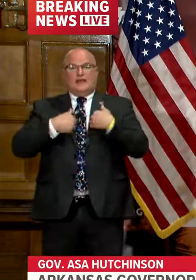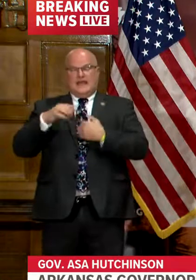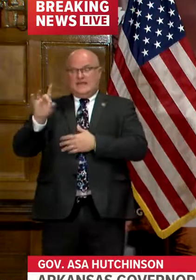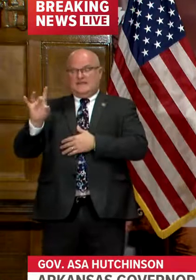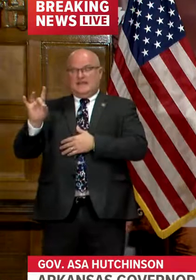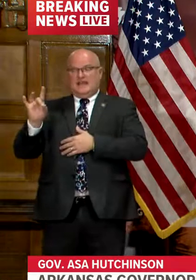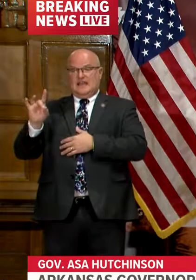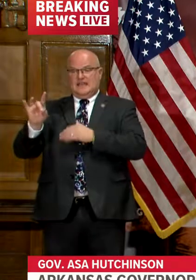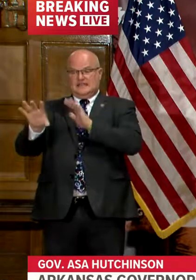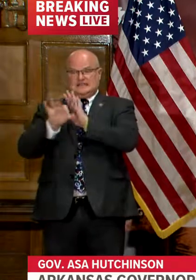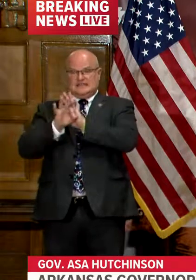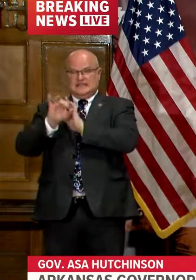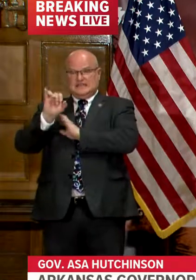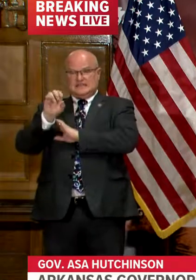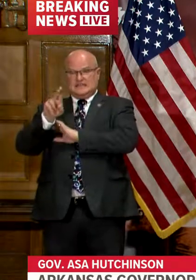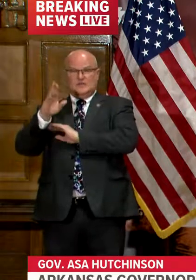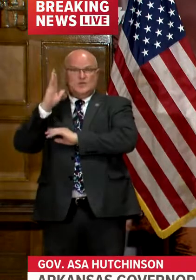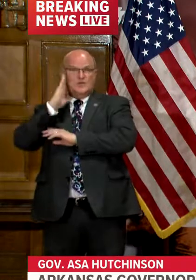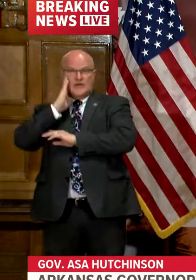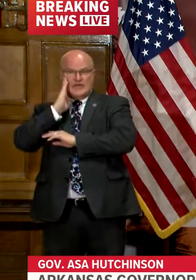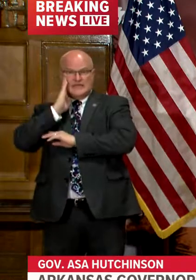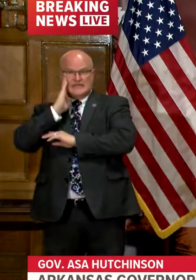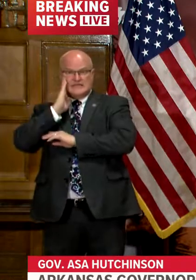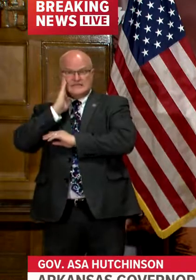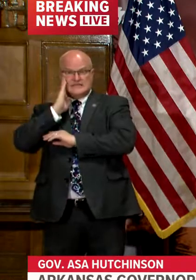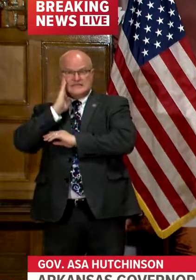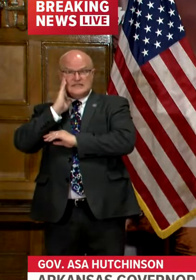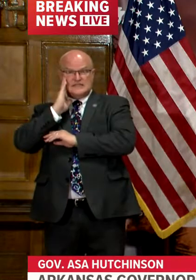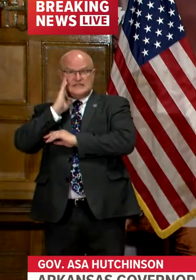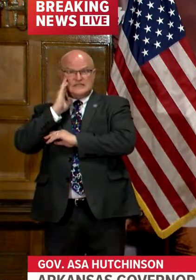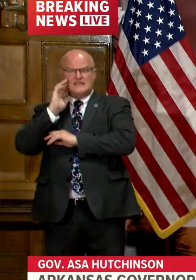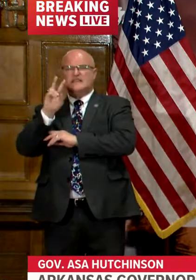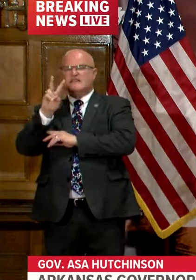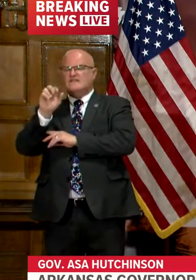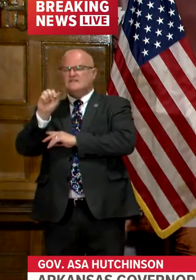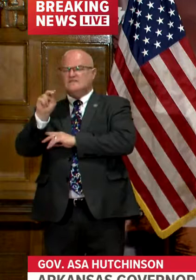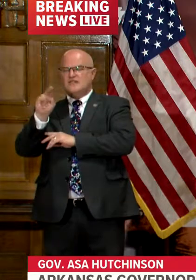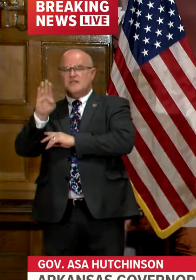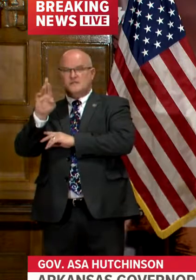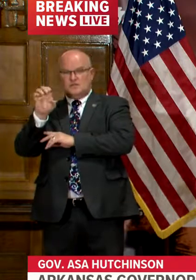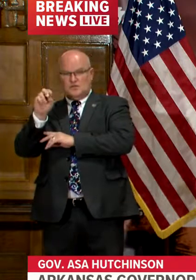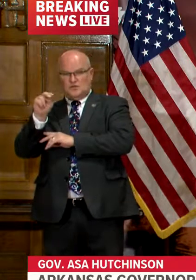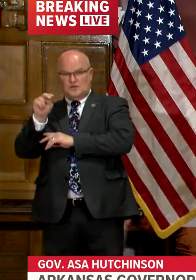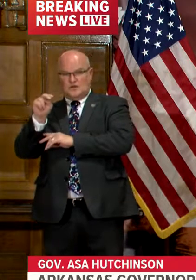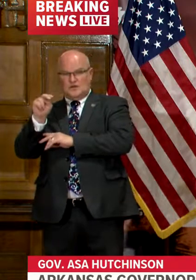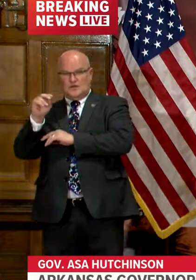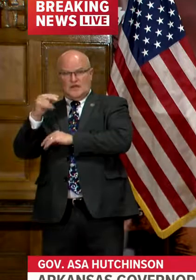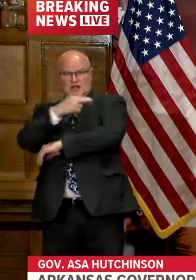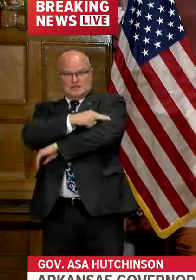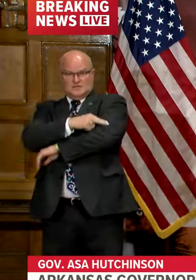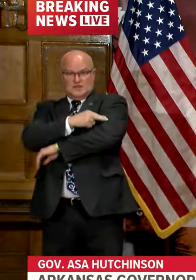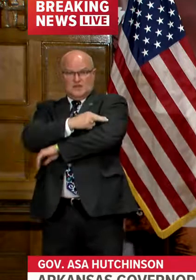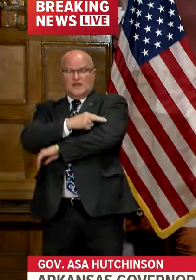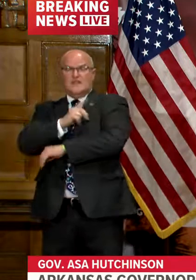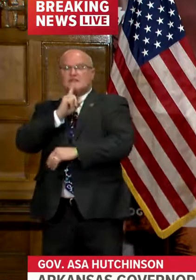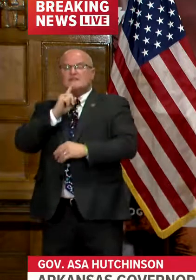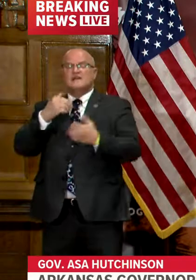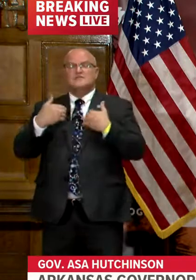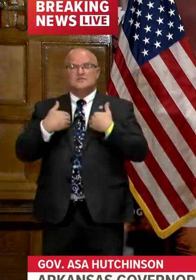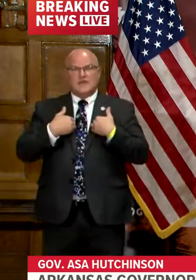8 designated ICU beds in the Van Buren facility, that the fact that you